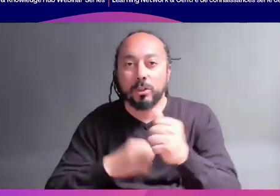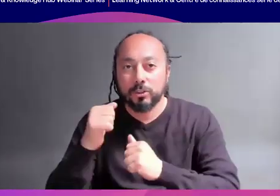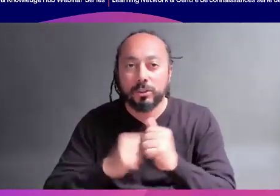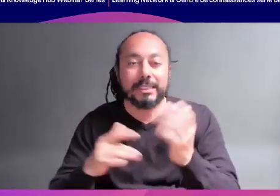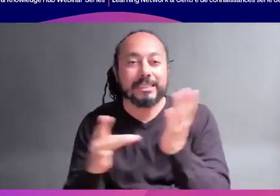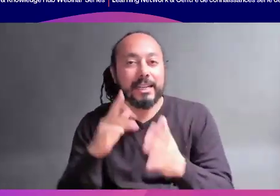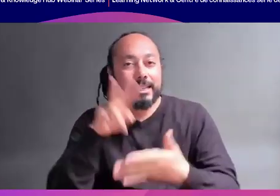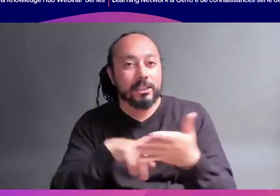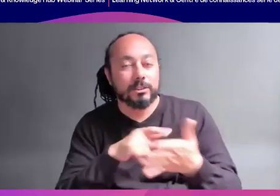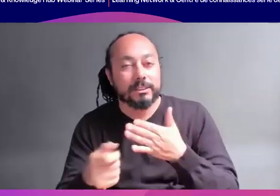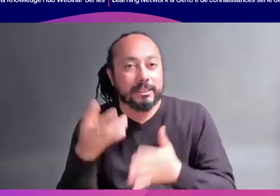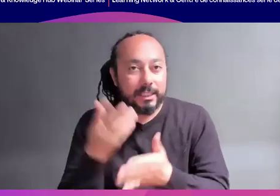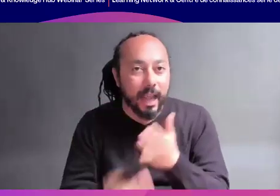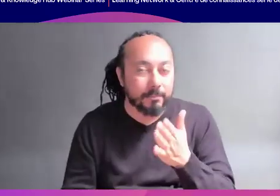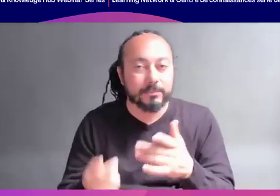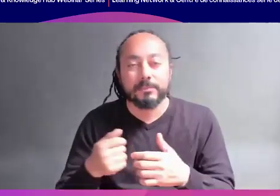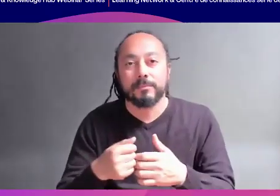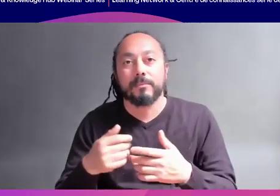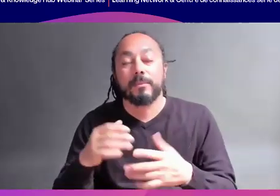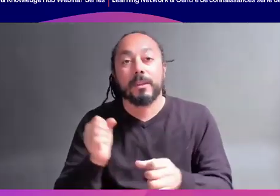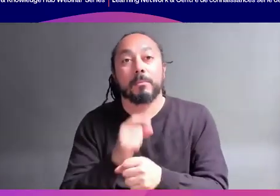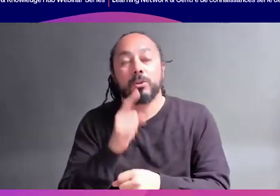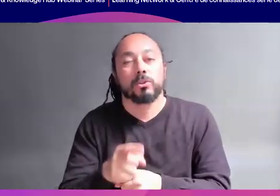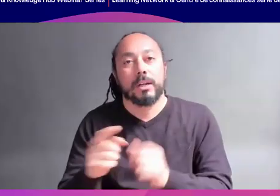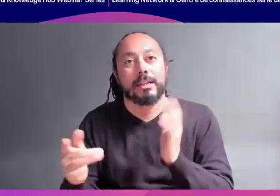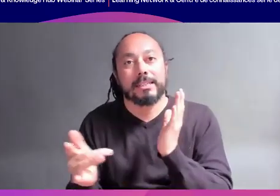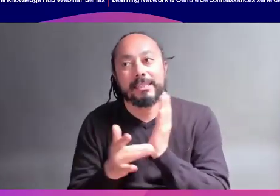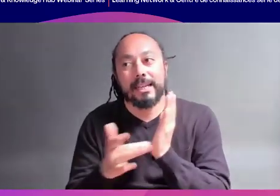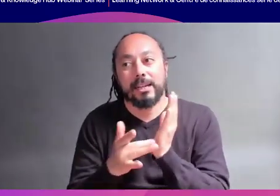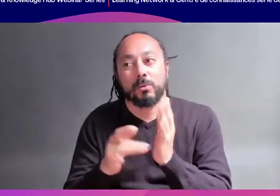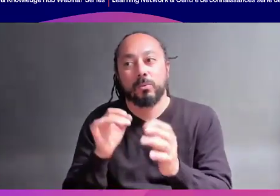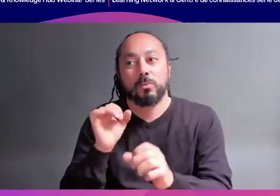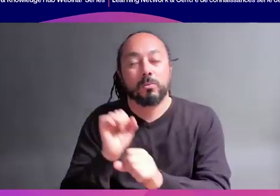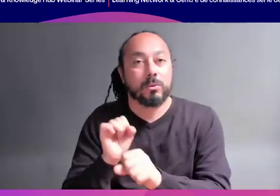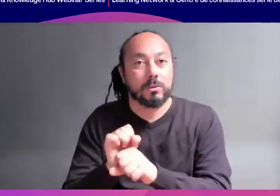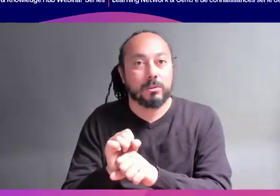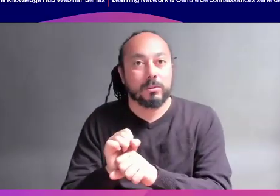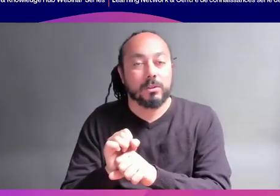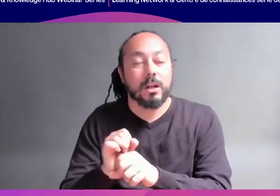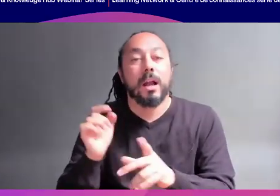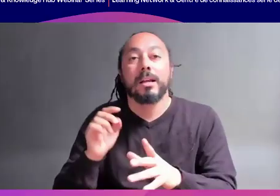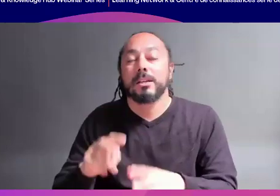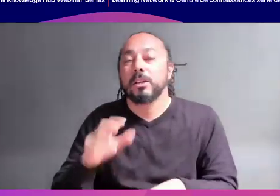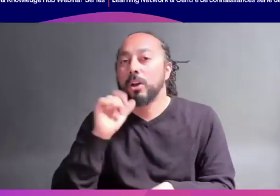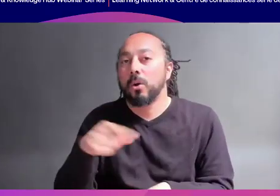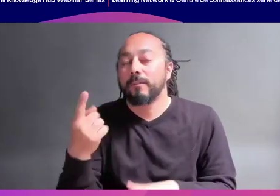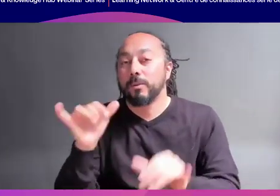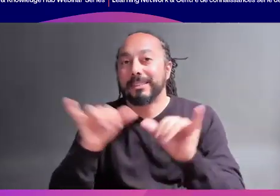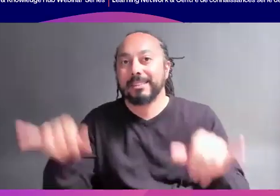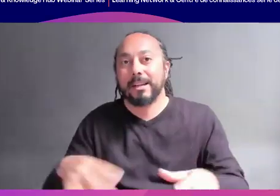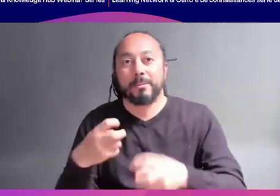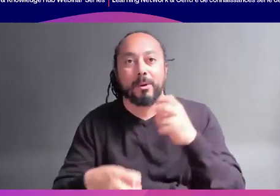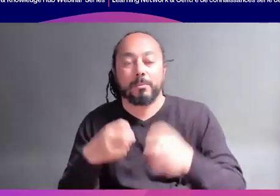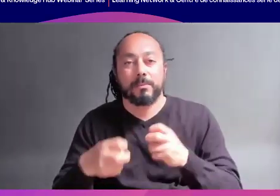gaps. So we have to ensure that our tech-mediated work does not individualize systemic problems and